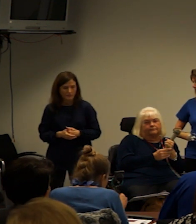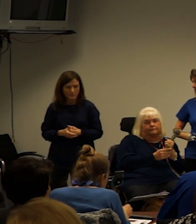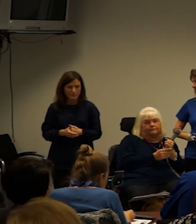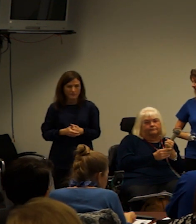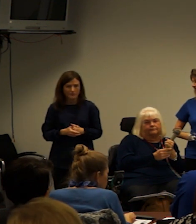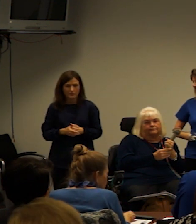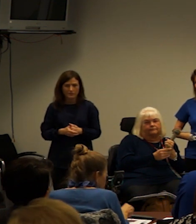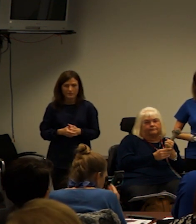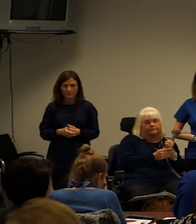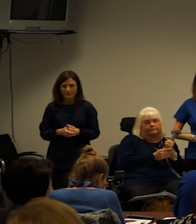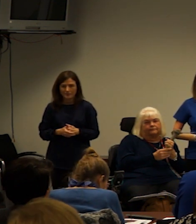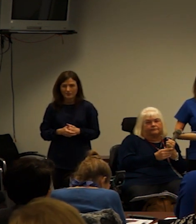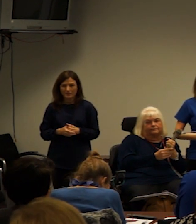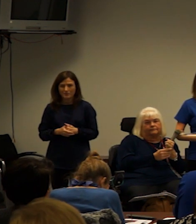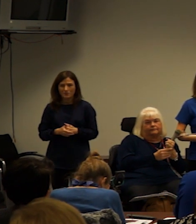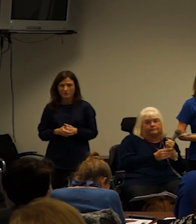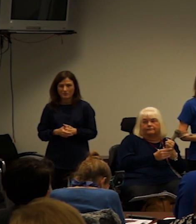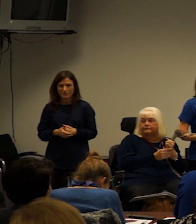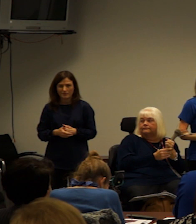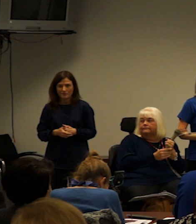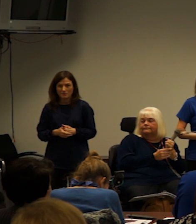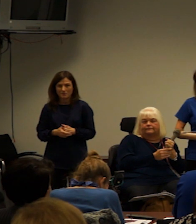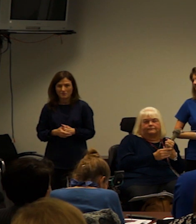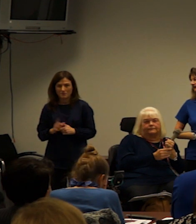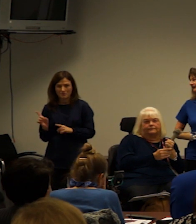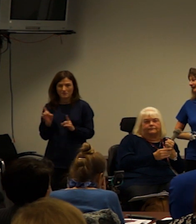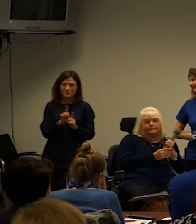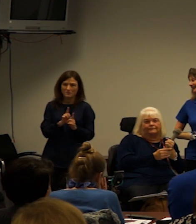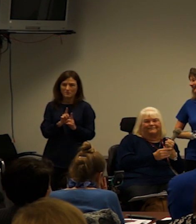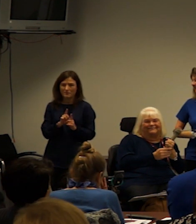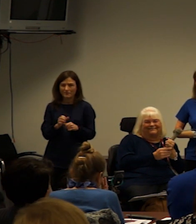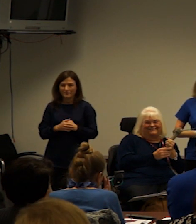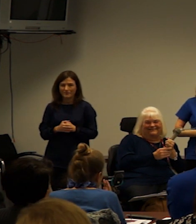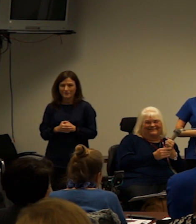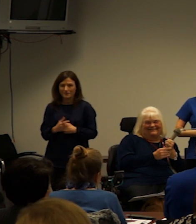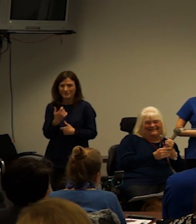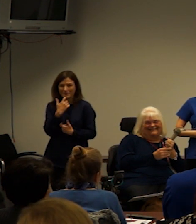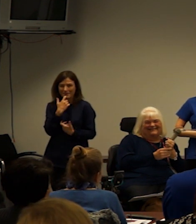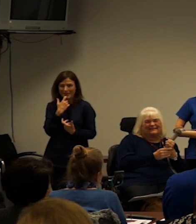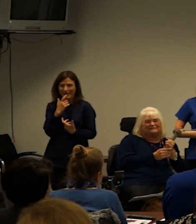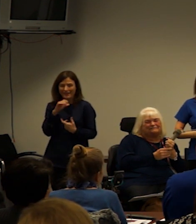Move over toward me. There you go. Okay, sure. He'll edit that.